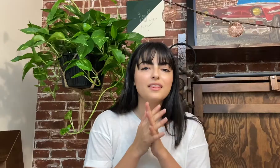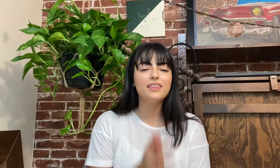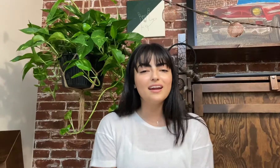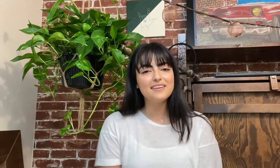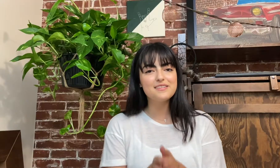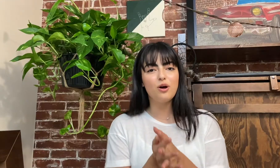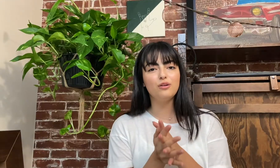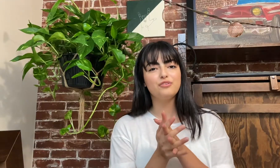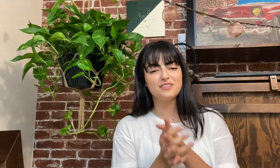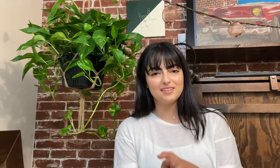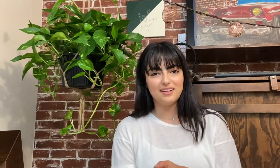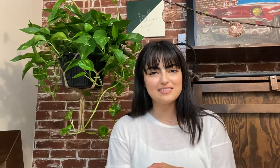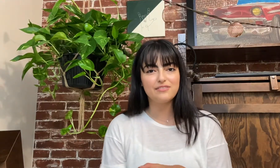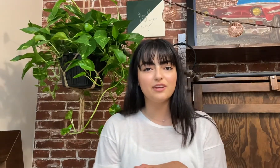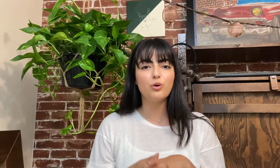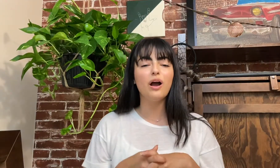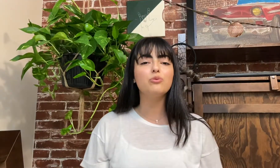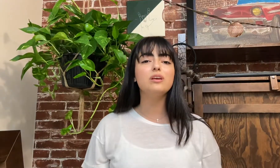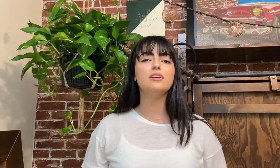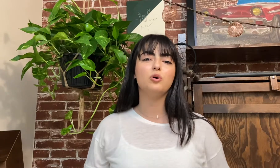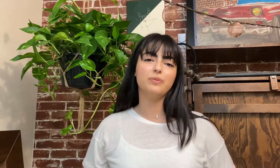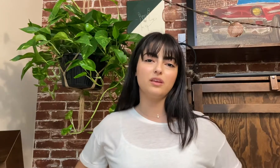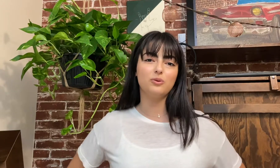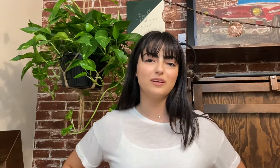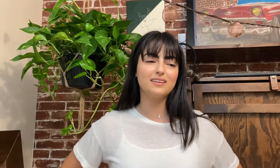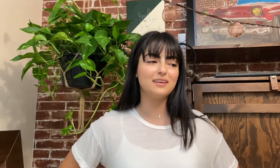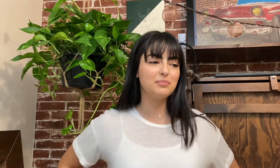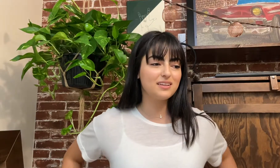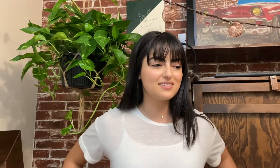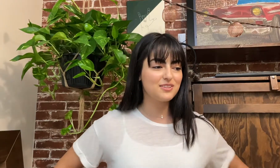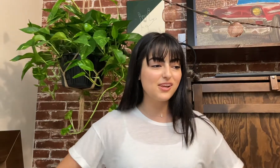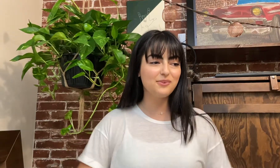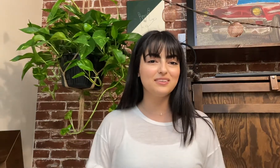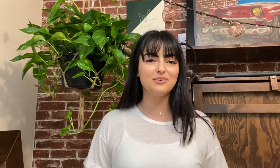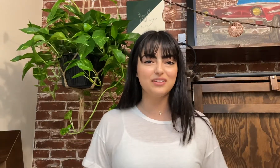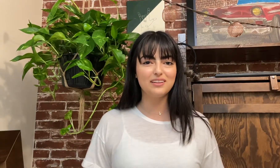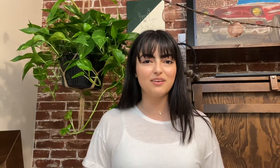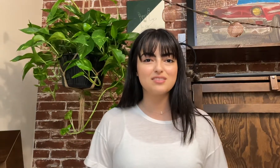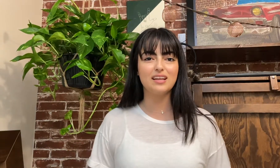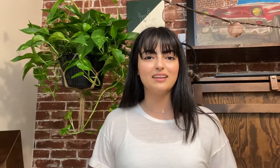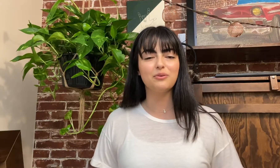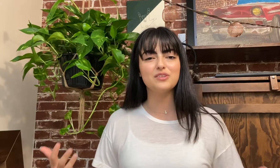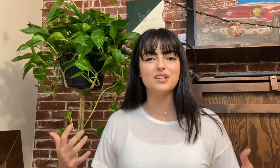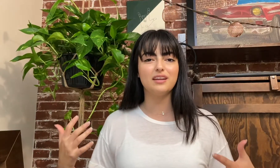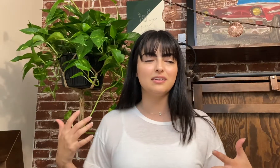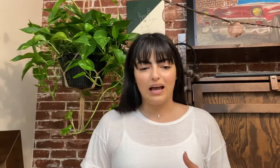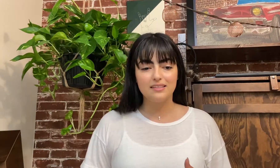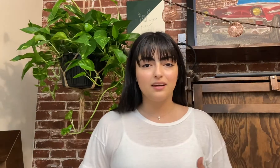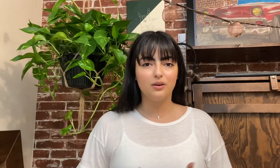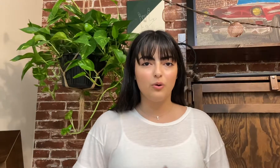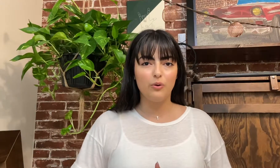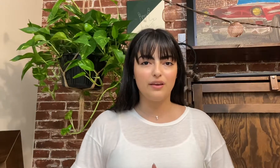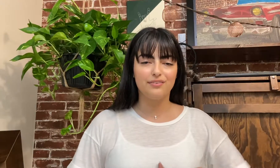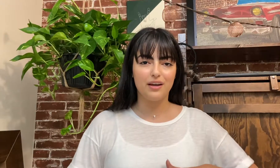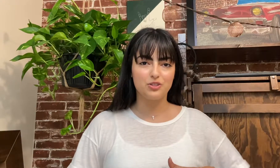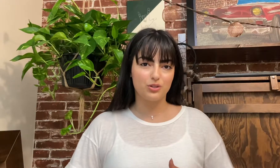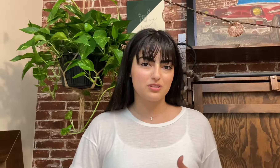That is all for today's video. I really hope that you liked it because I genuinely really love sign language, and I didn't know if I should